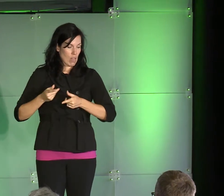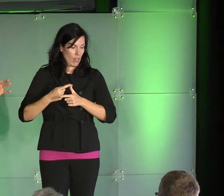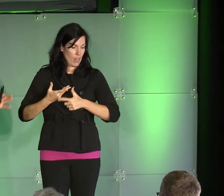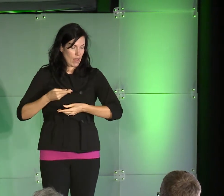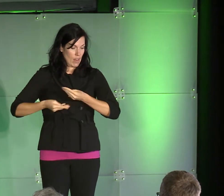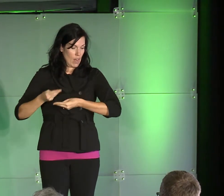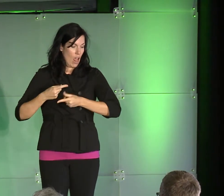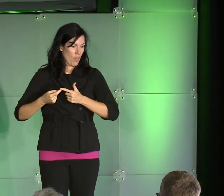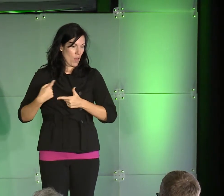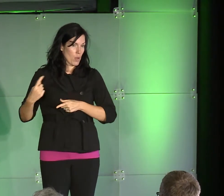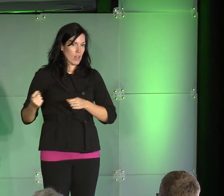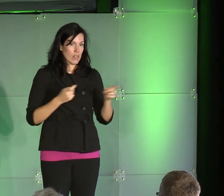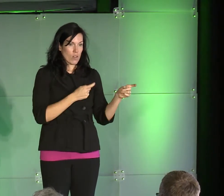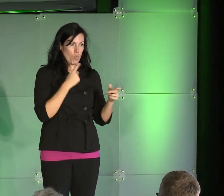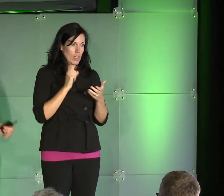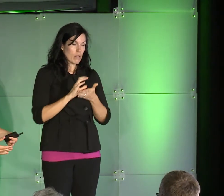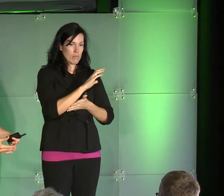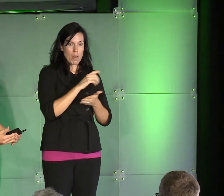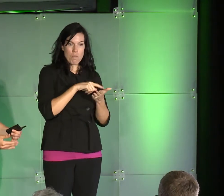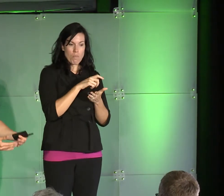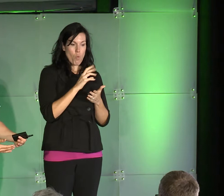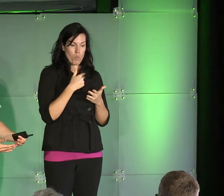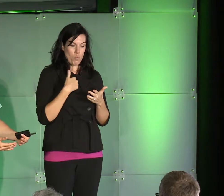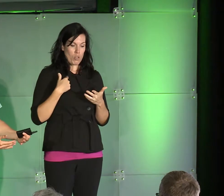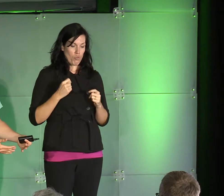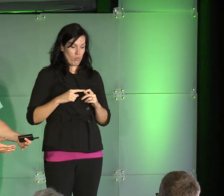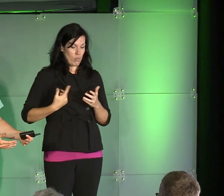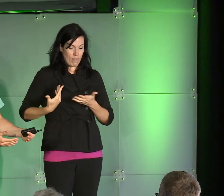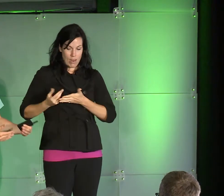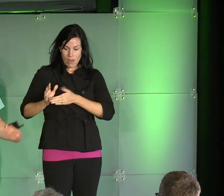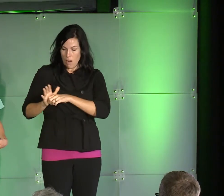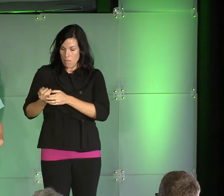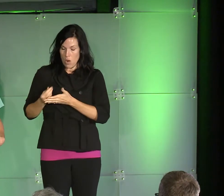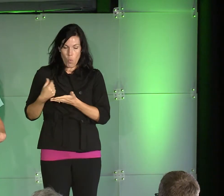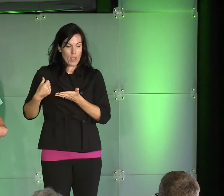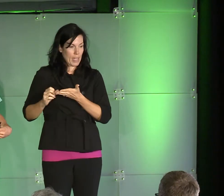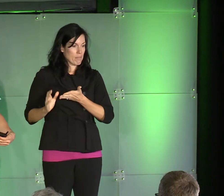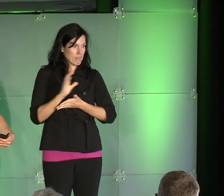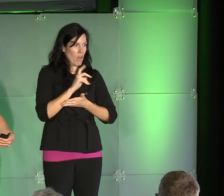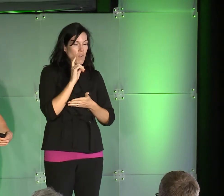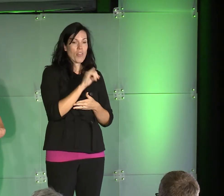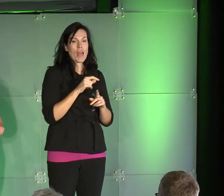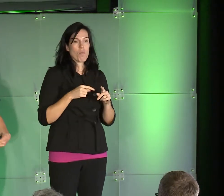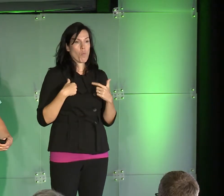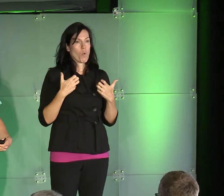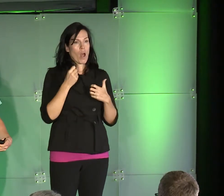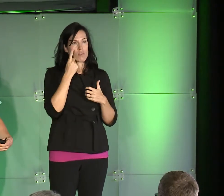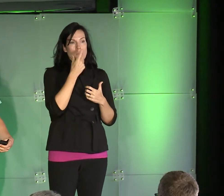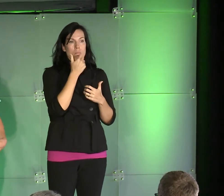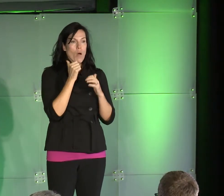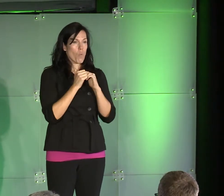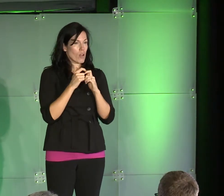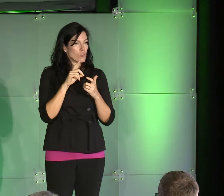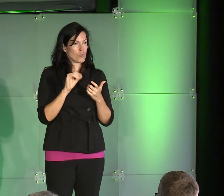then distribute larger payments to them, or we can try to cover the cost if we think we have enough money to do that. But we're really trying to understand the best way to do that,